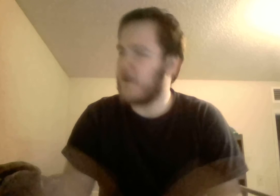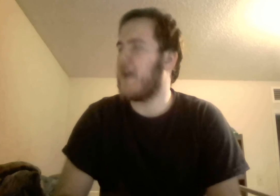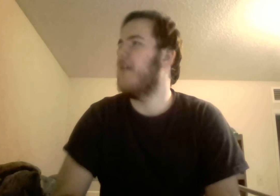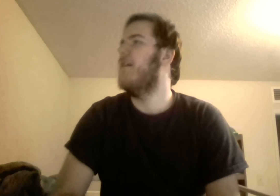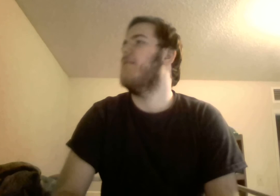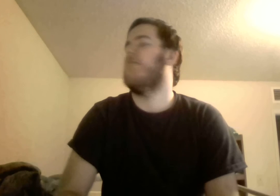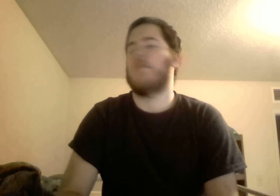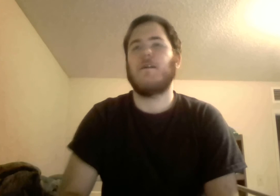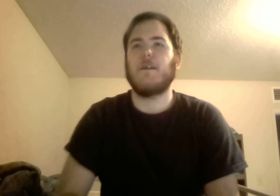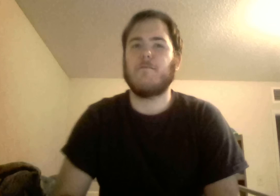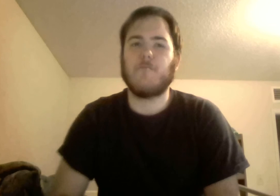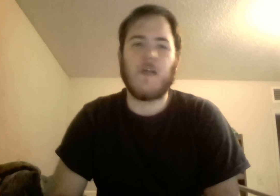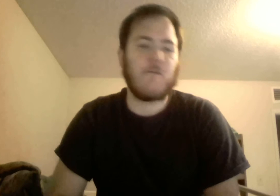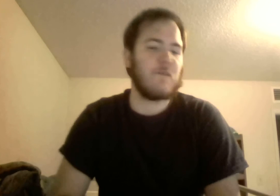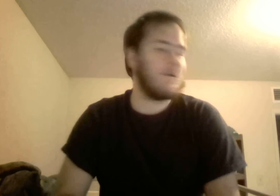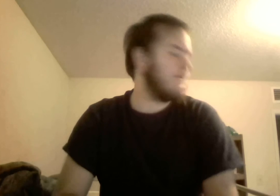okay. Like, whatever, but,